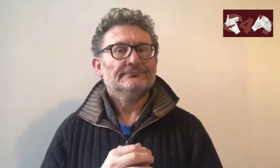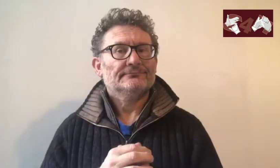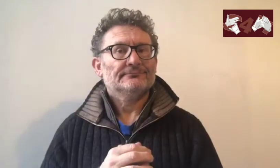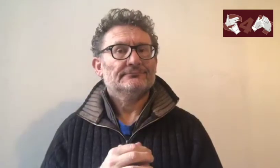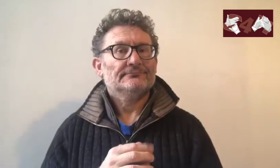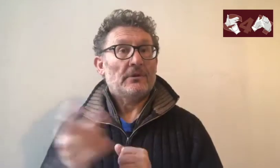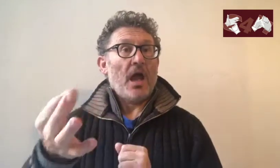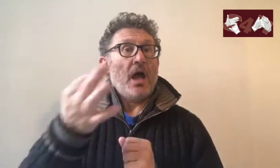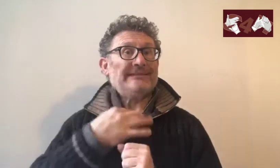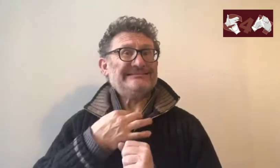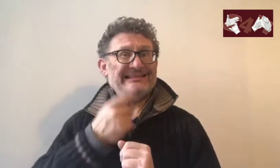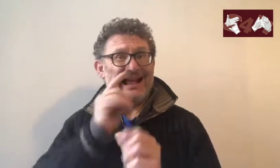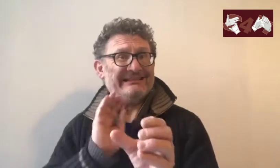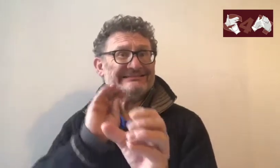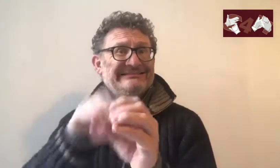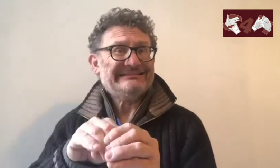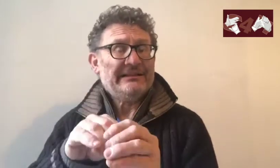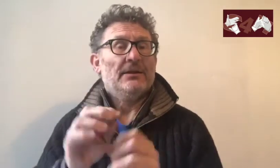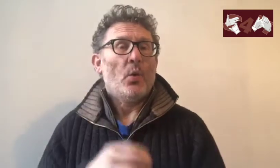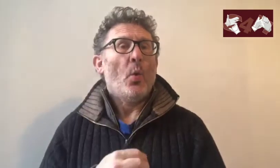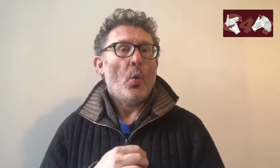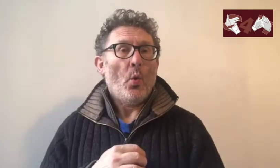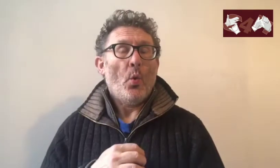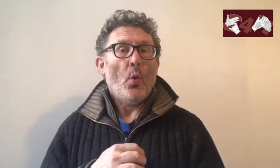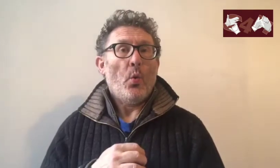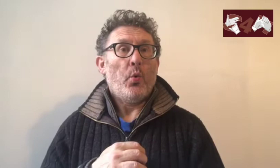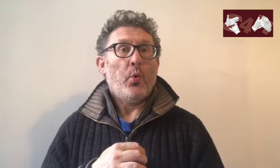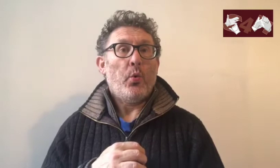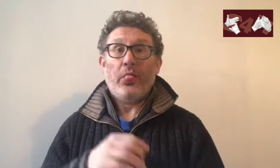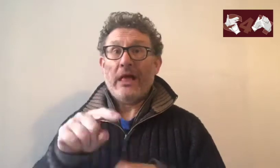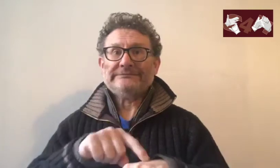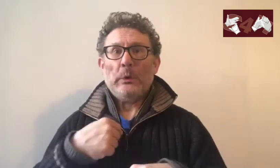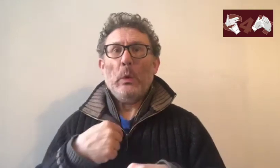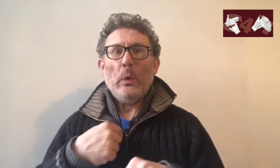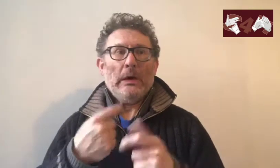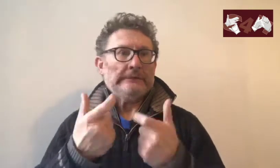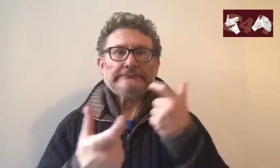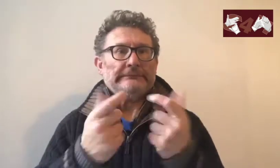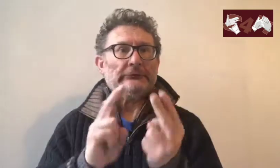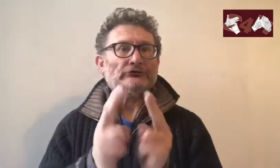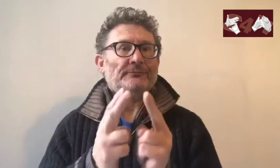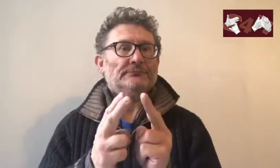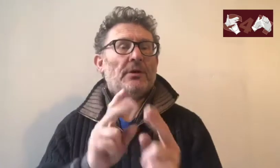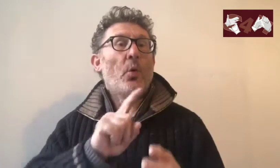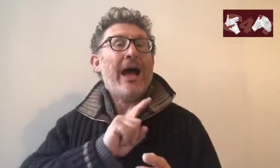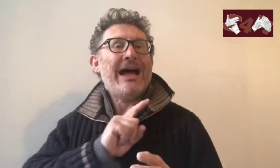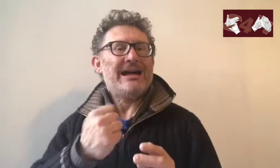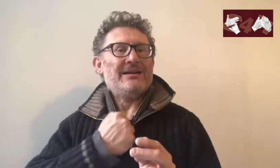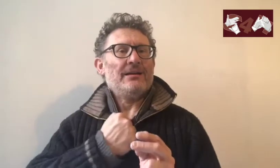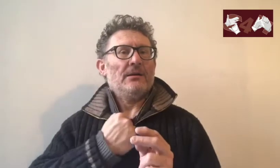December 2020, they'd asked me if I would partake in another one of their sessions. At the time, it was difficult because I was thinking about